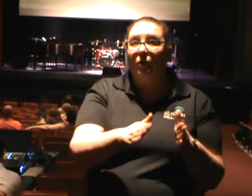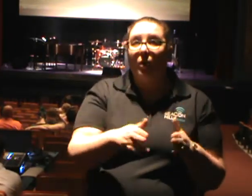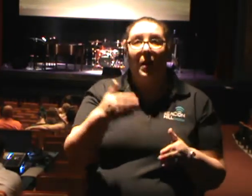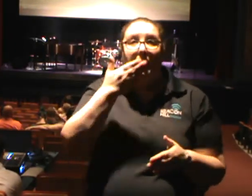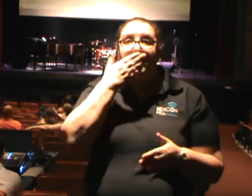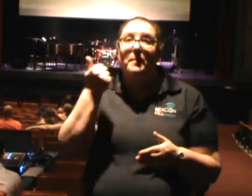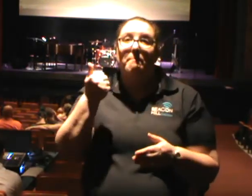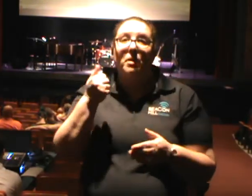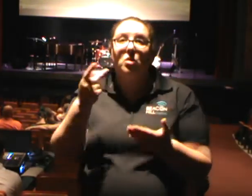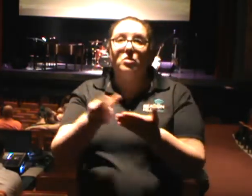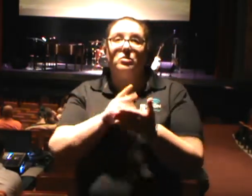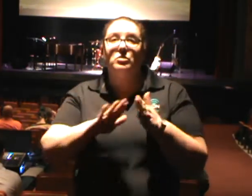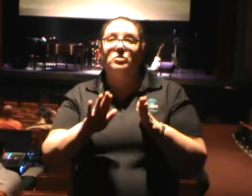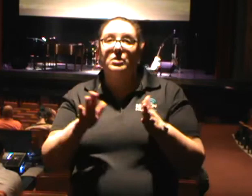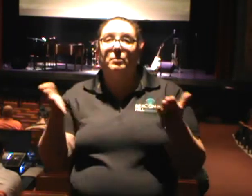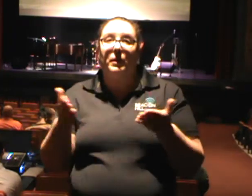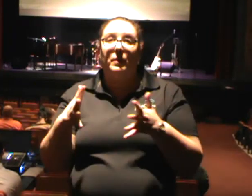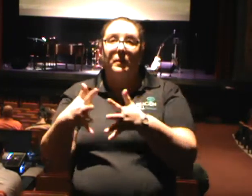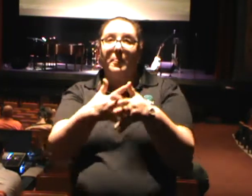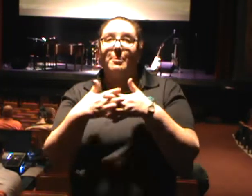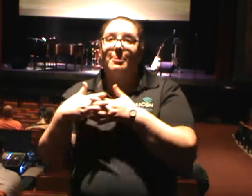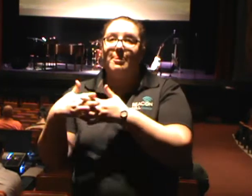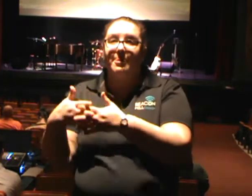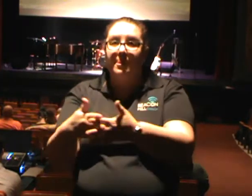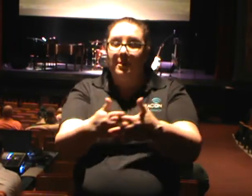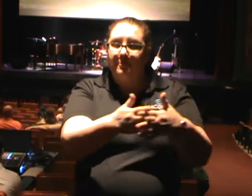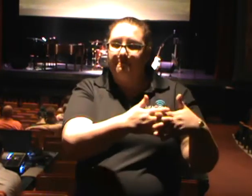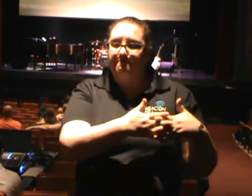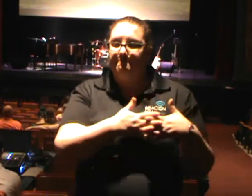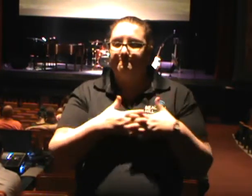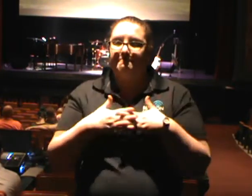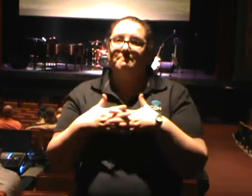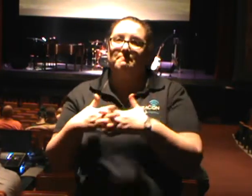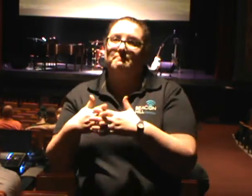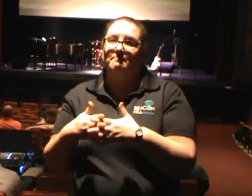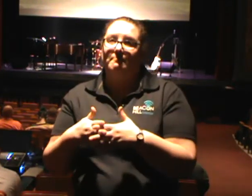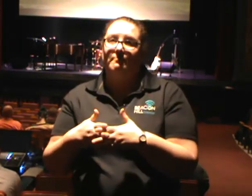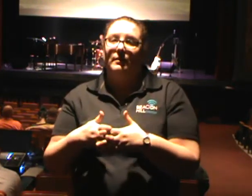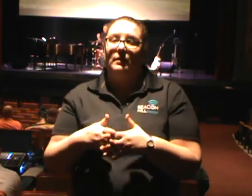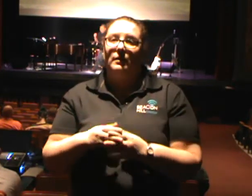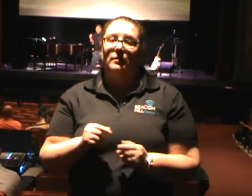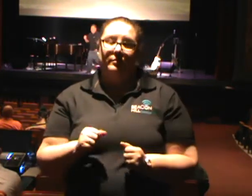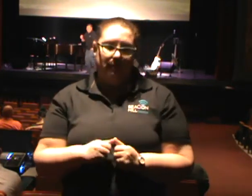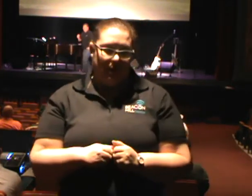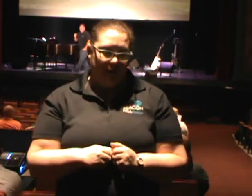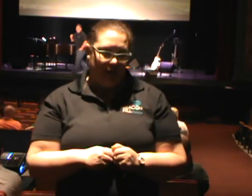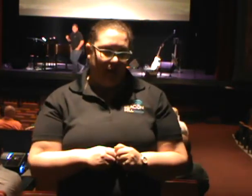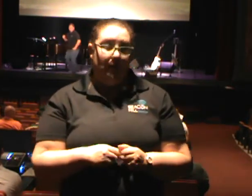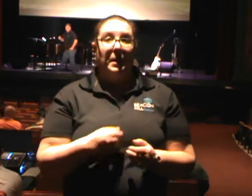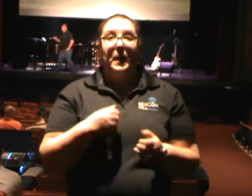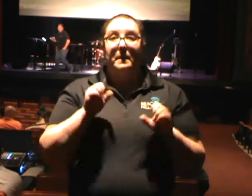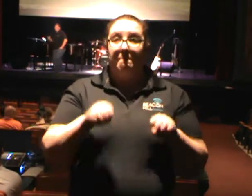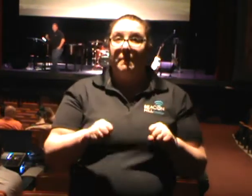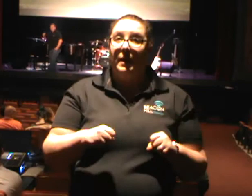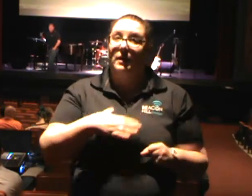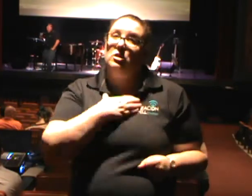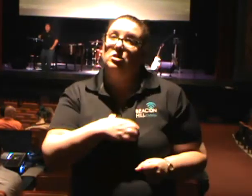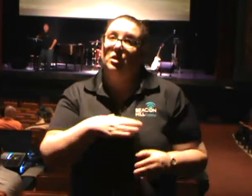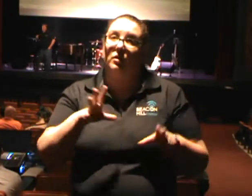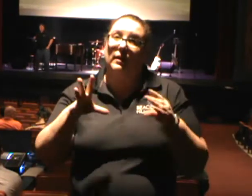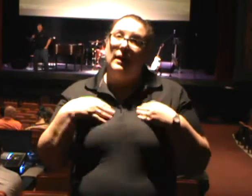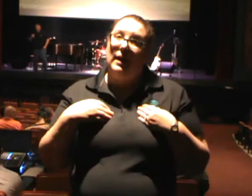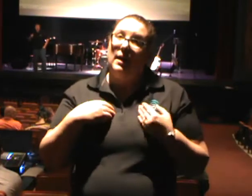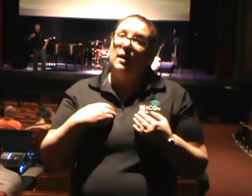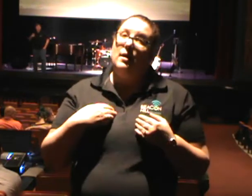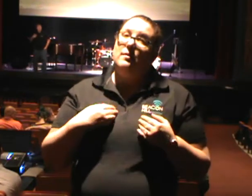do? They graze on whatever's being fed to them. You get me? They may genuinely have a desire to follow Jesus Christ. You're